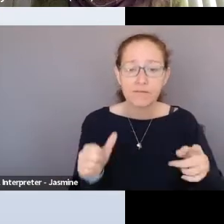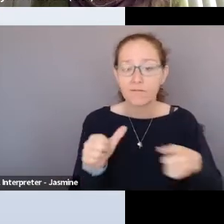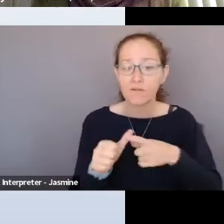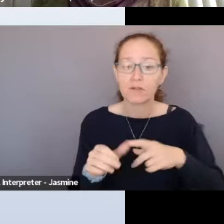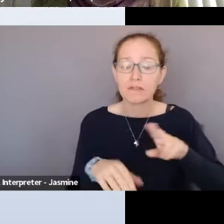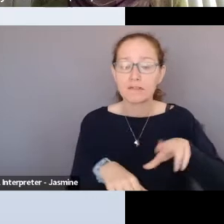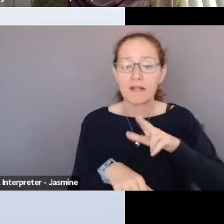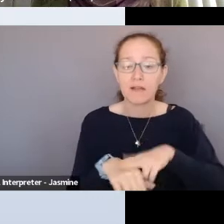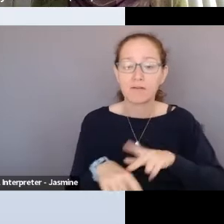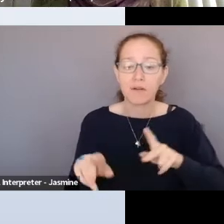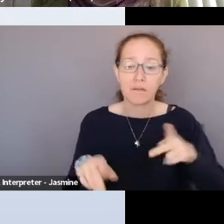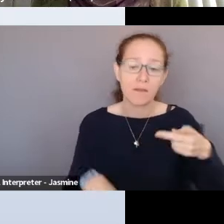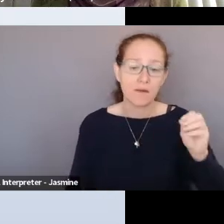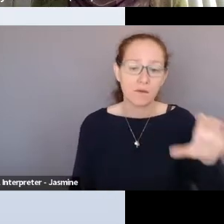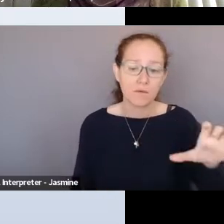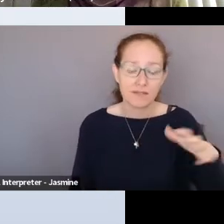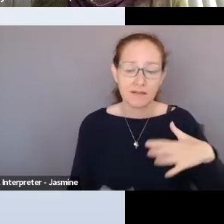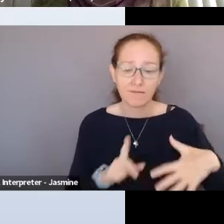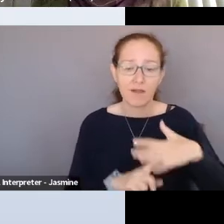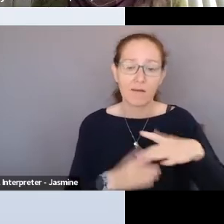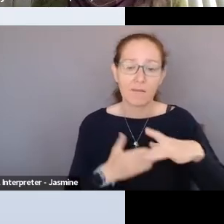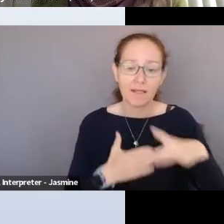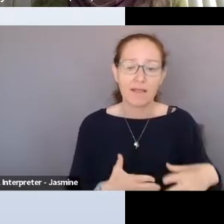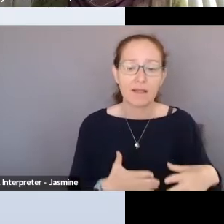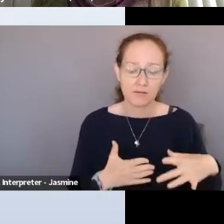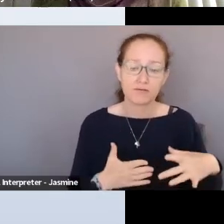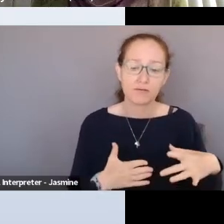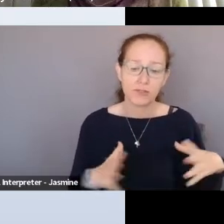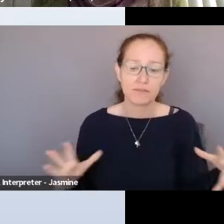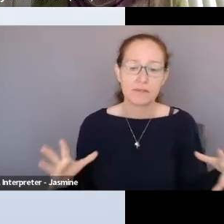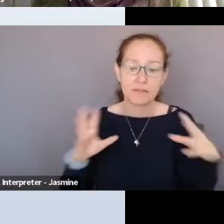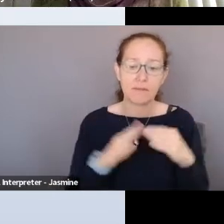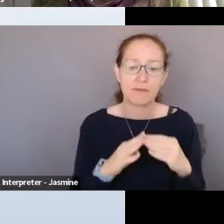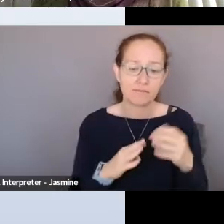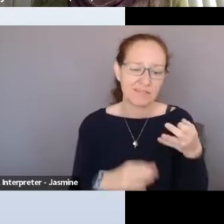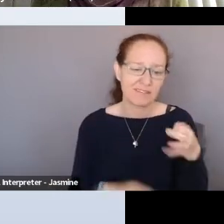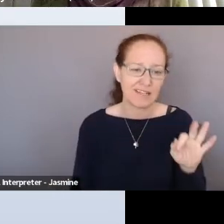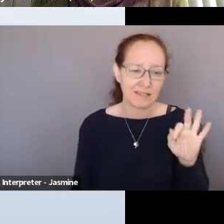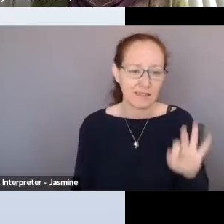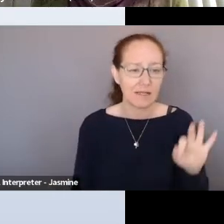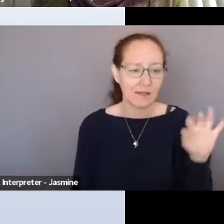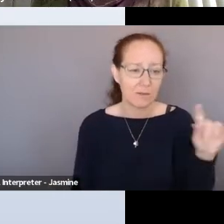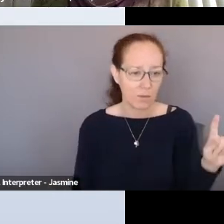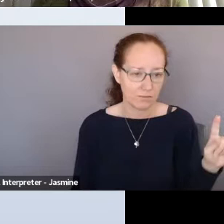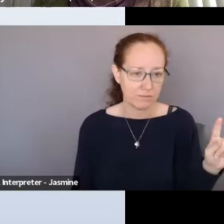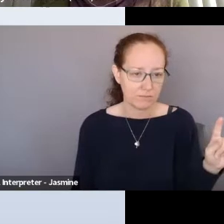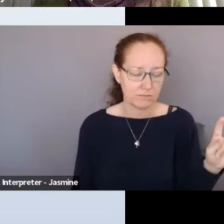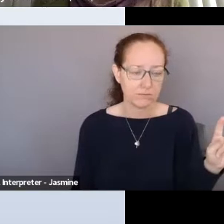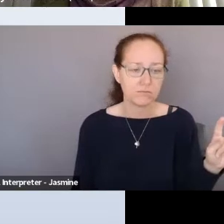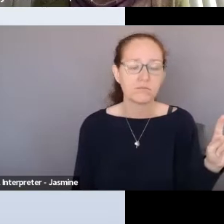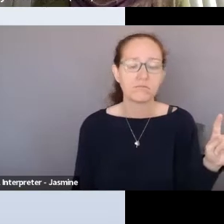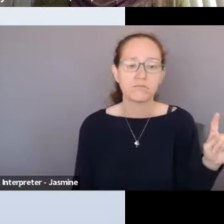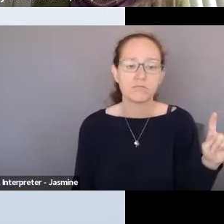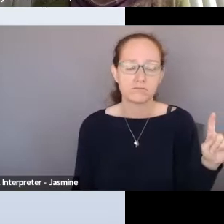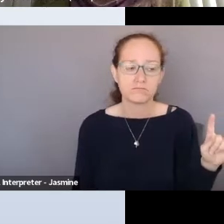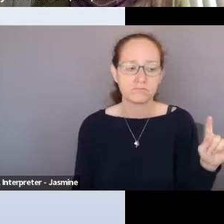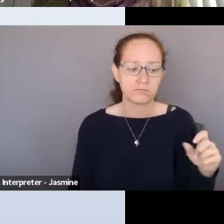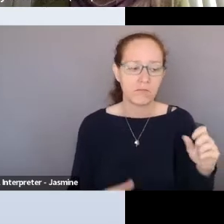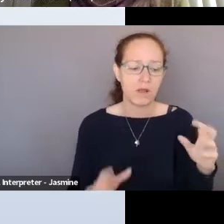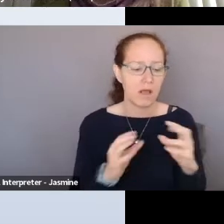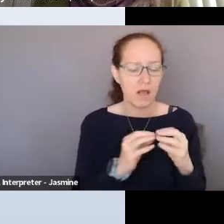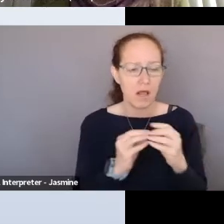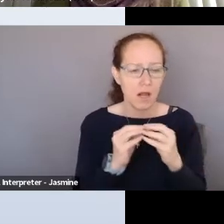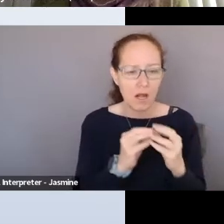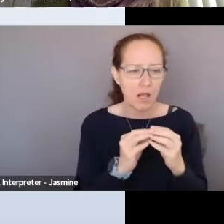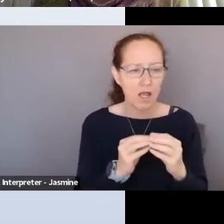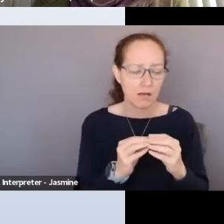Summit in 1991, out of which came 17 principles. And on the